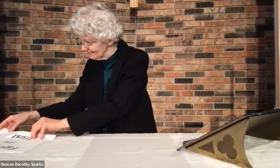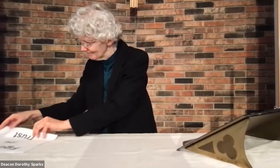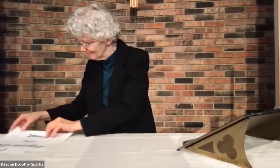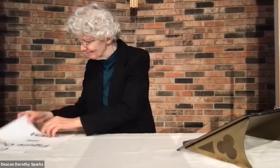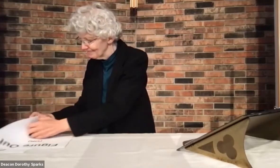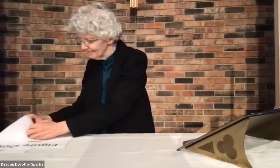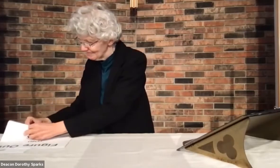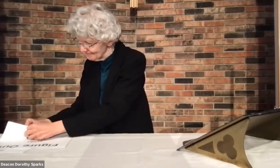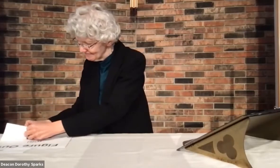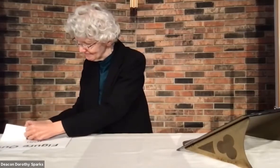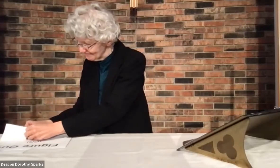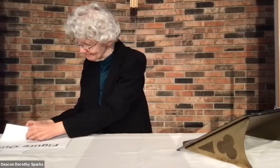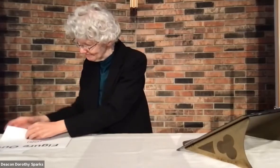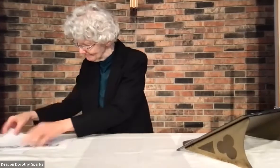focus on this theme.